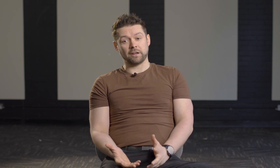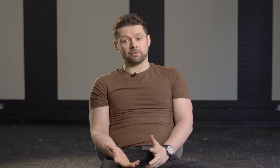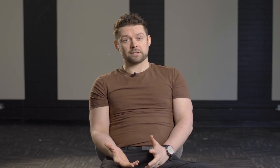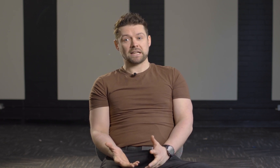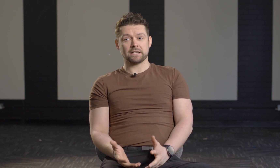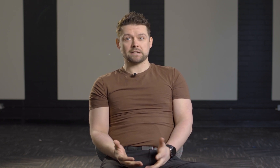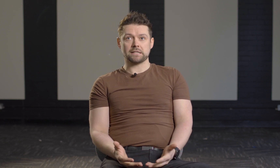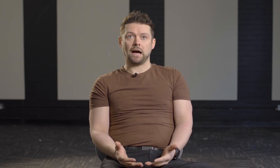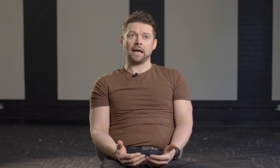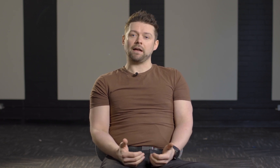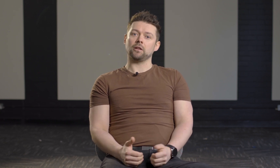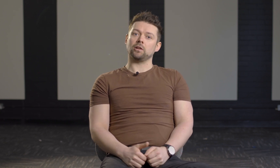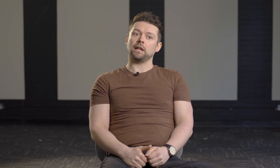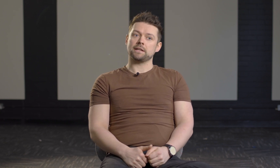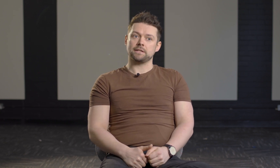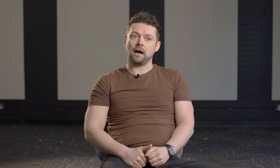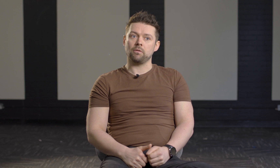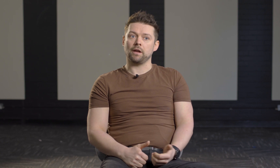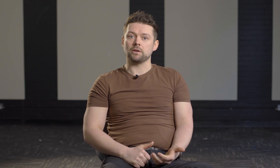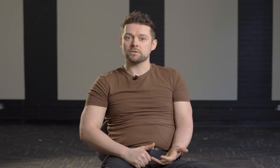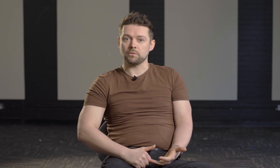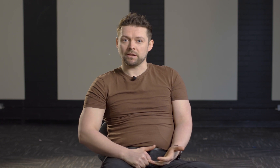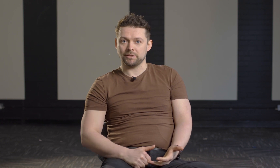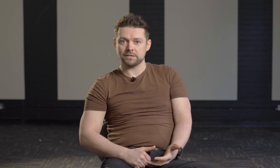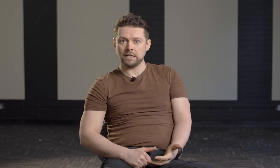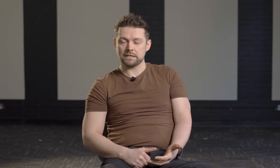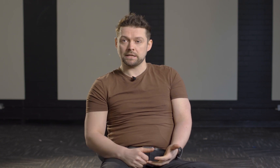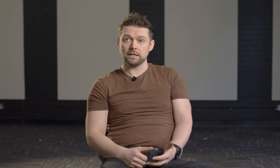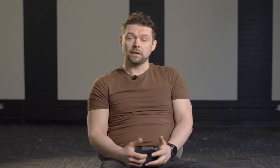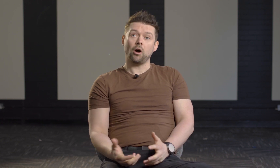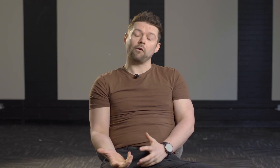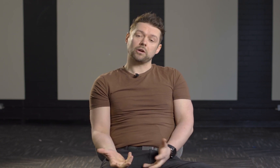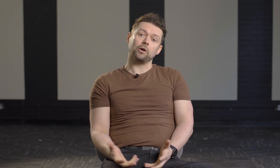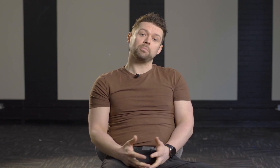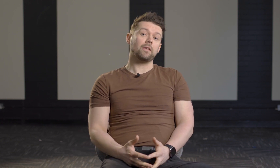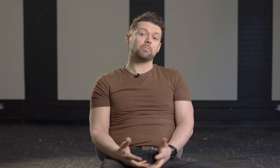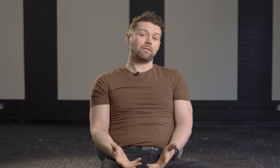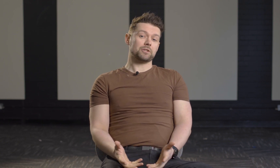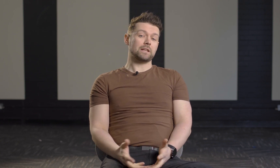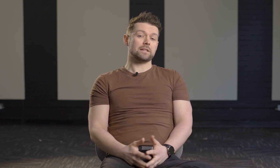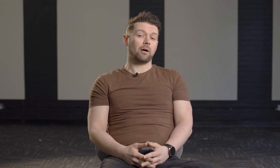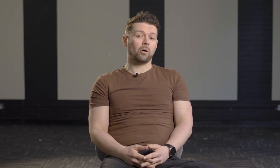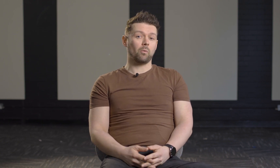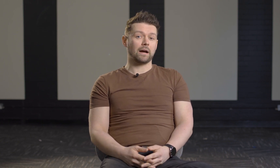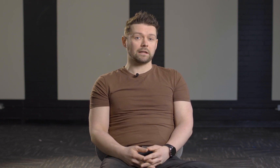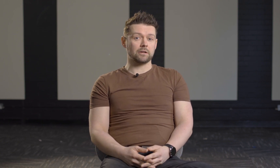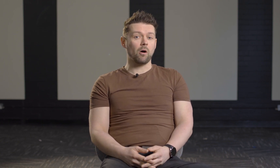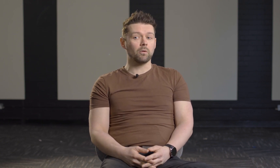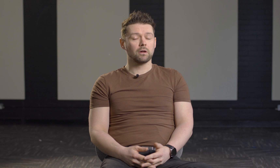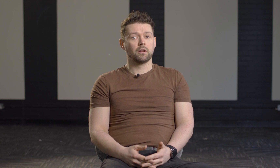different settings, I get that a lot less now than I used to when I first started. Or it could be that the profession is now more widely known.